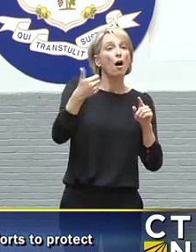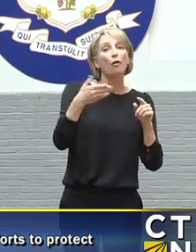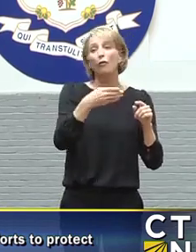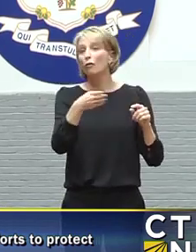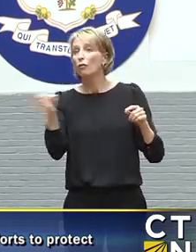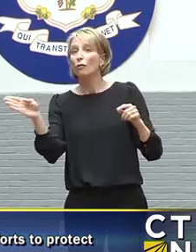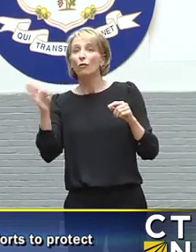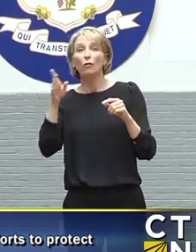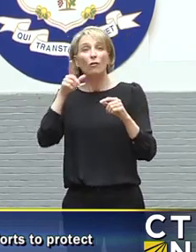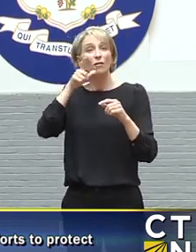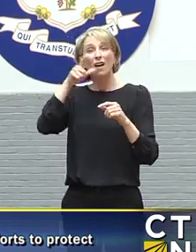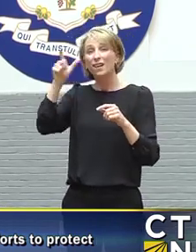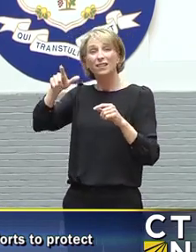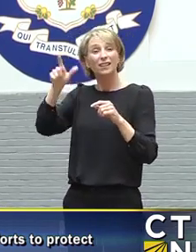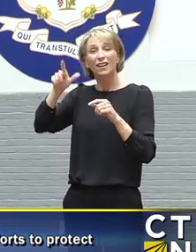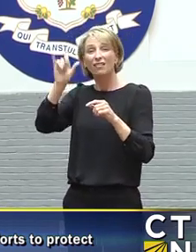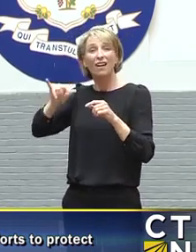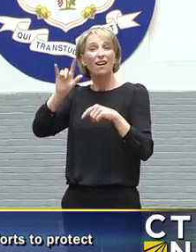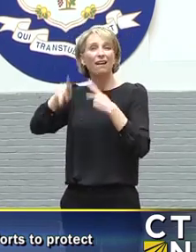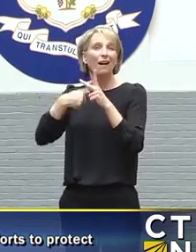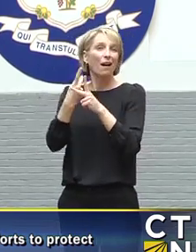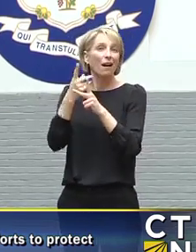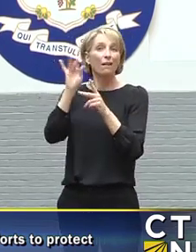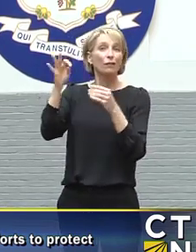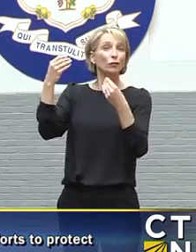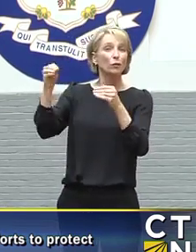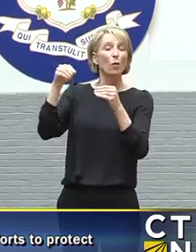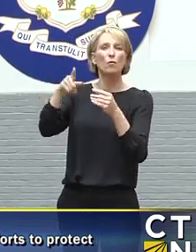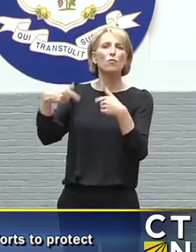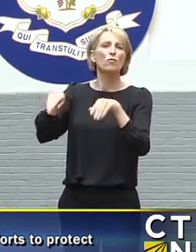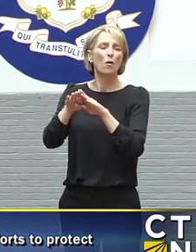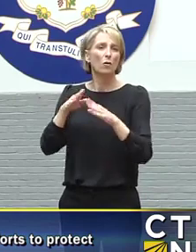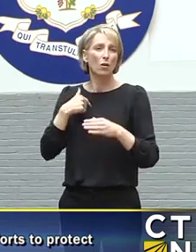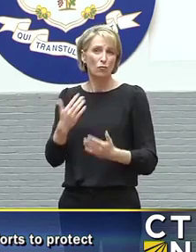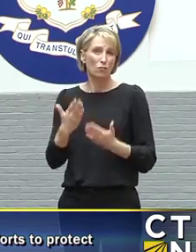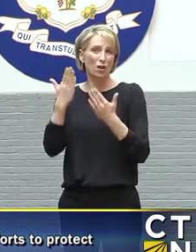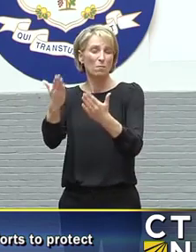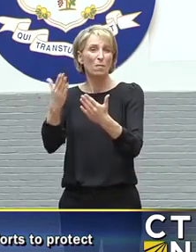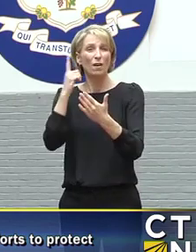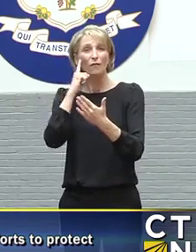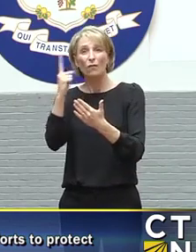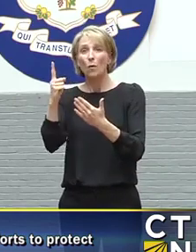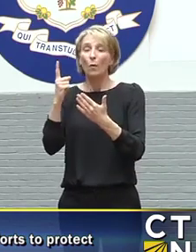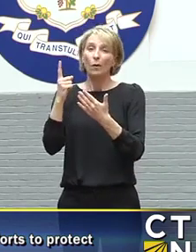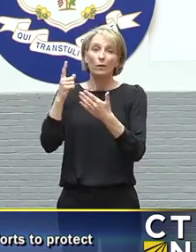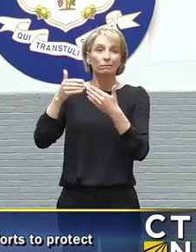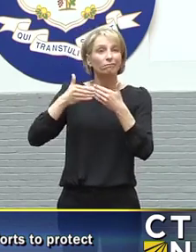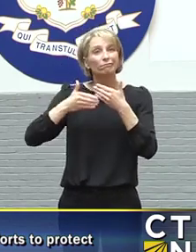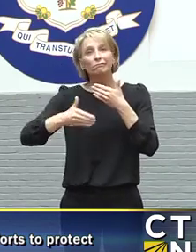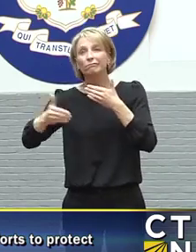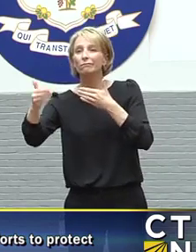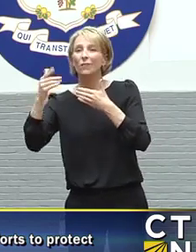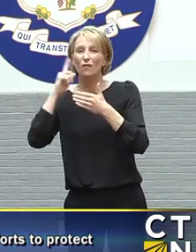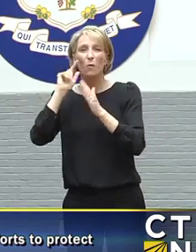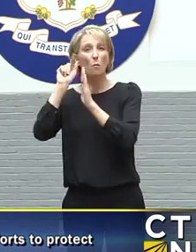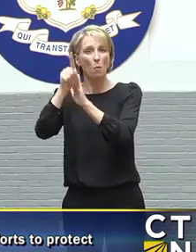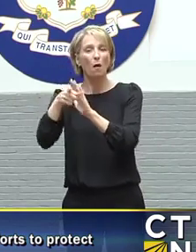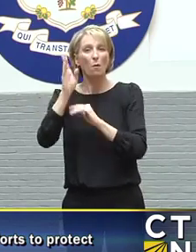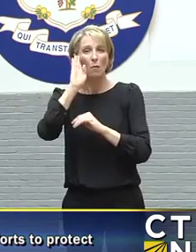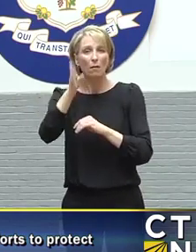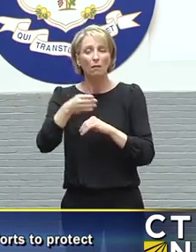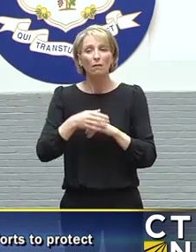those non-essential services closed for at least a few weeks or for the foreseeable future.